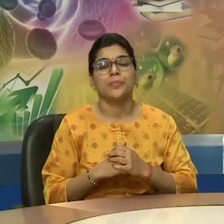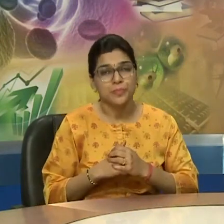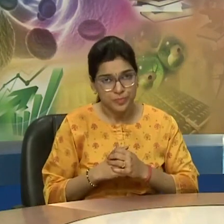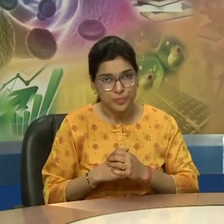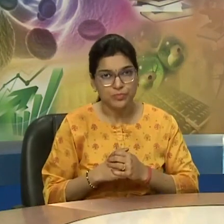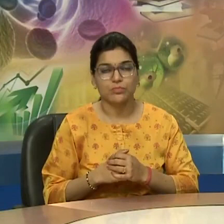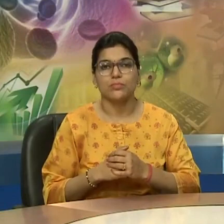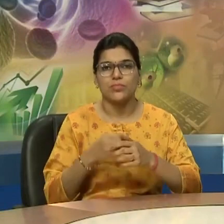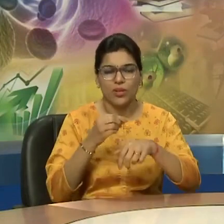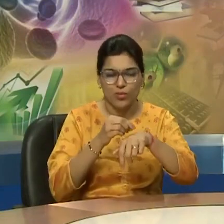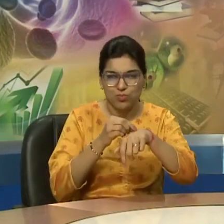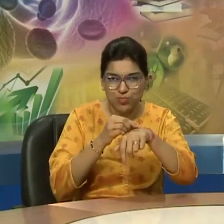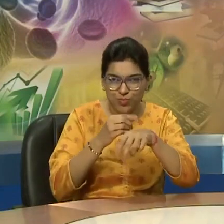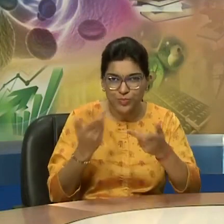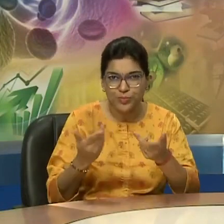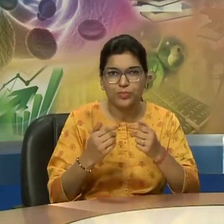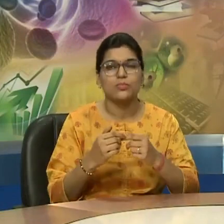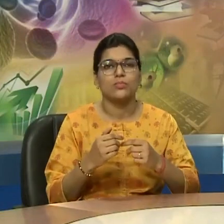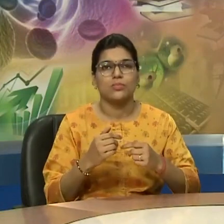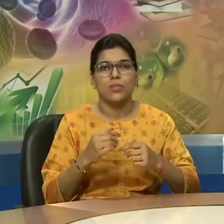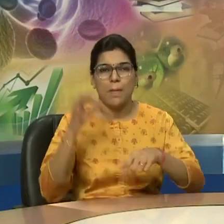Neem have different kinds of